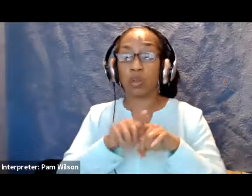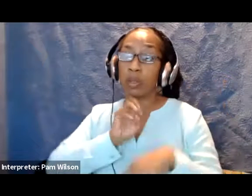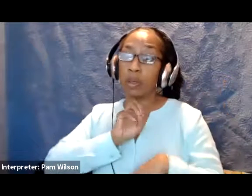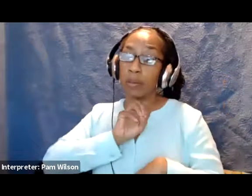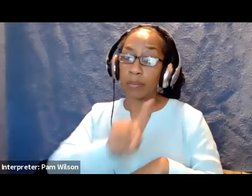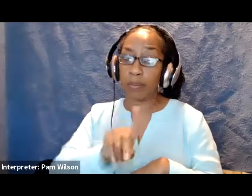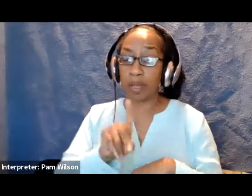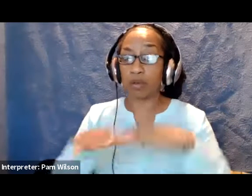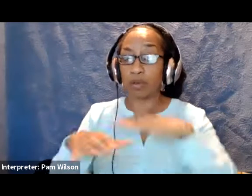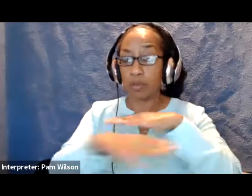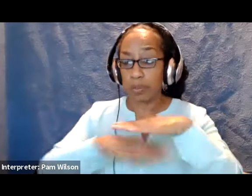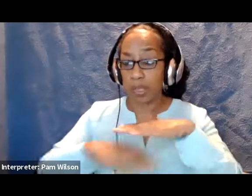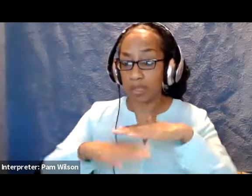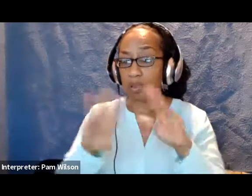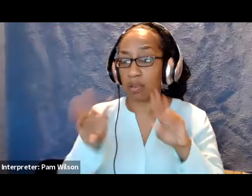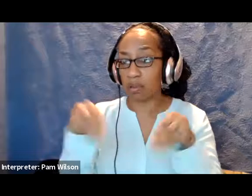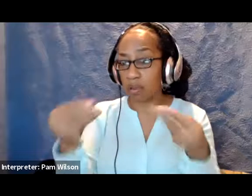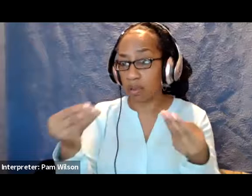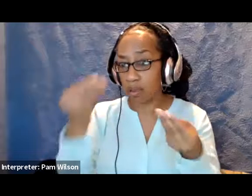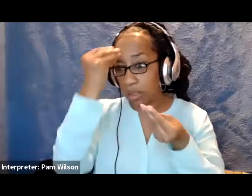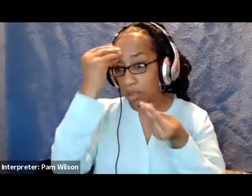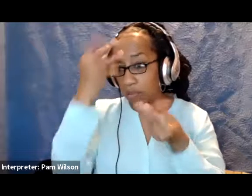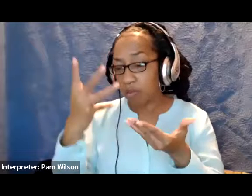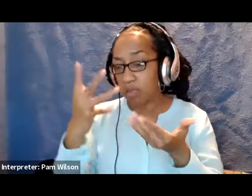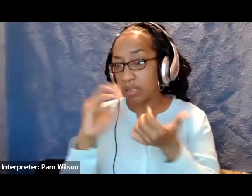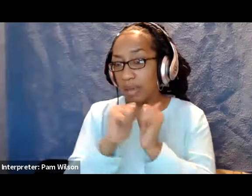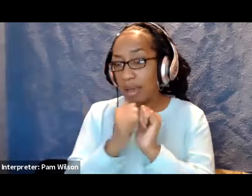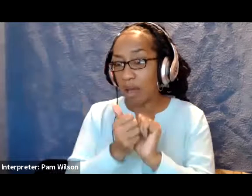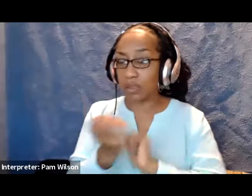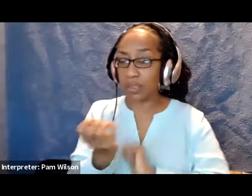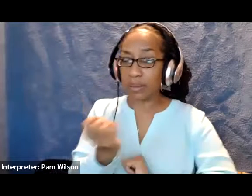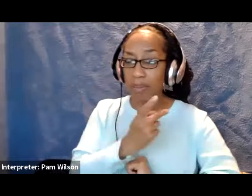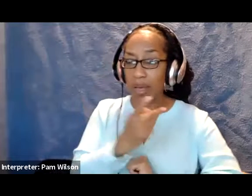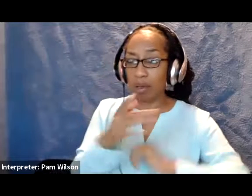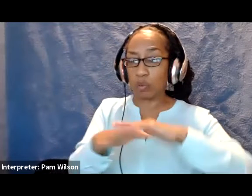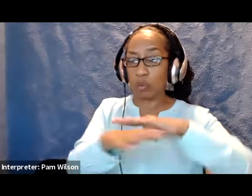to provide you information on going back to the basics,